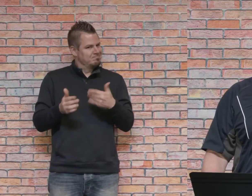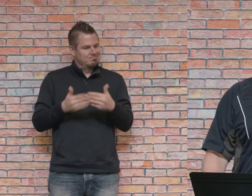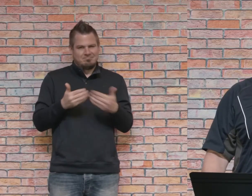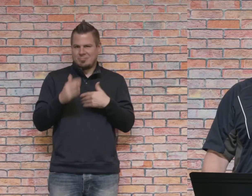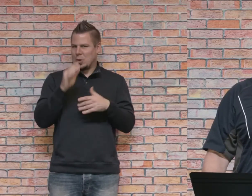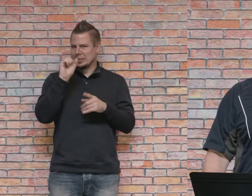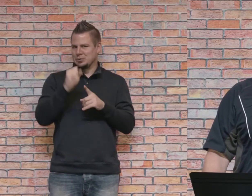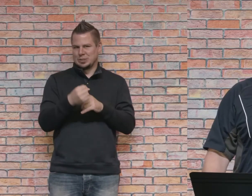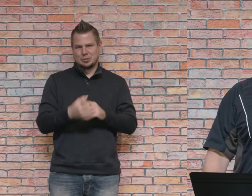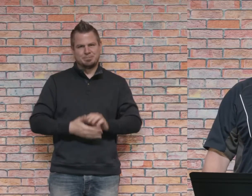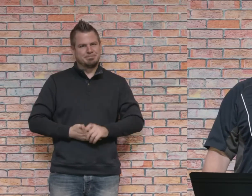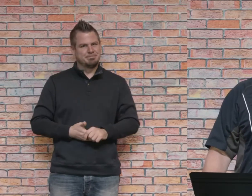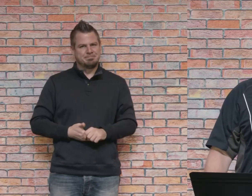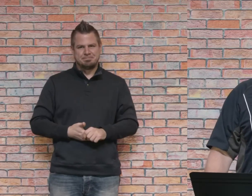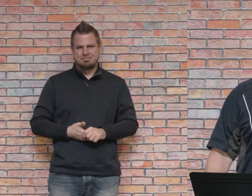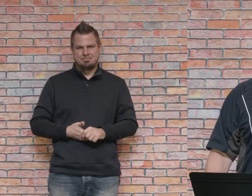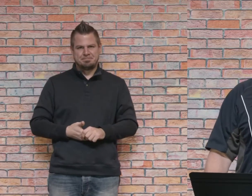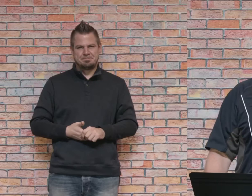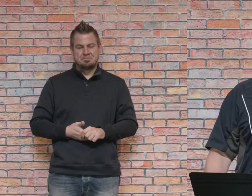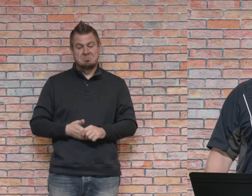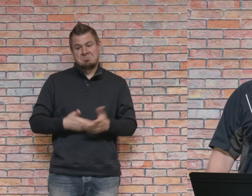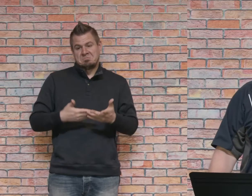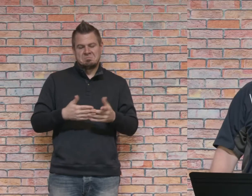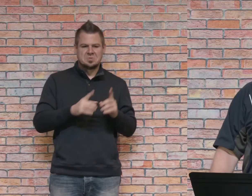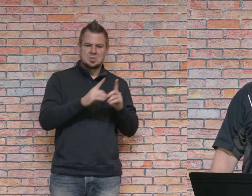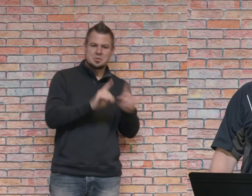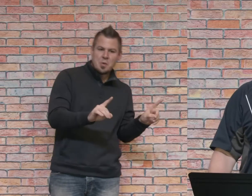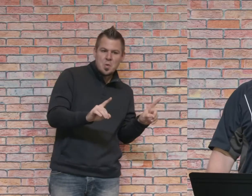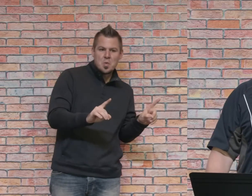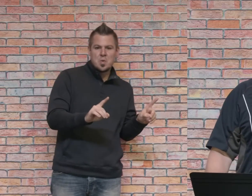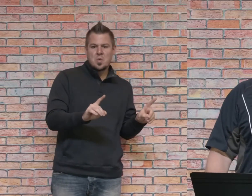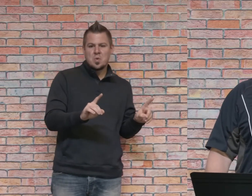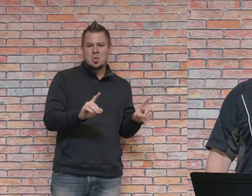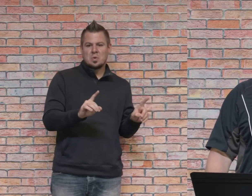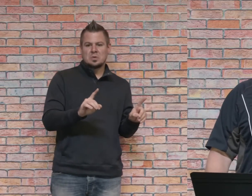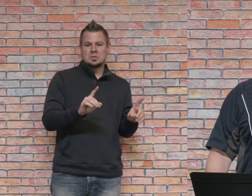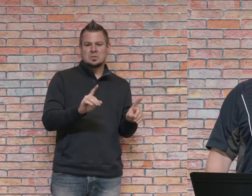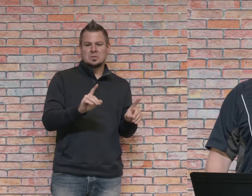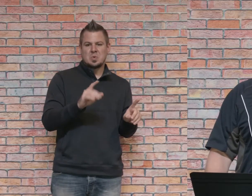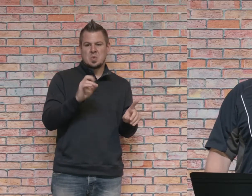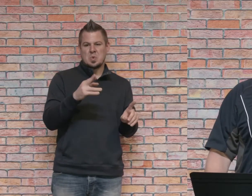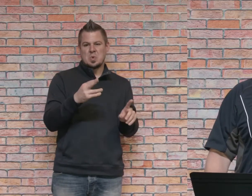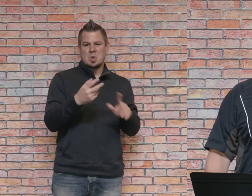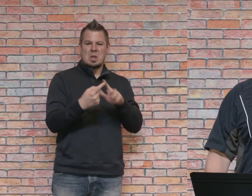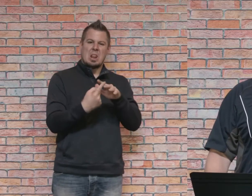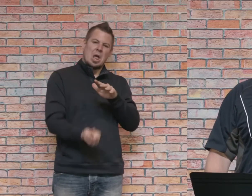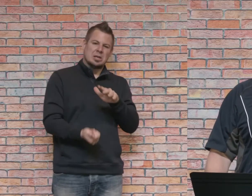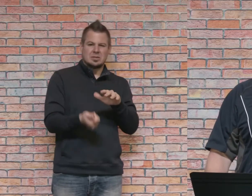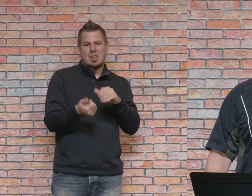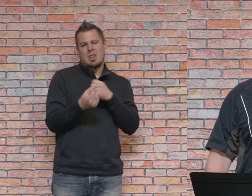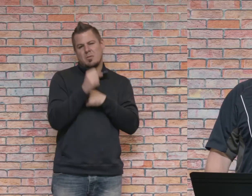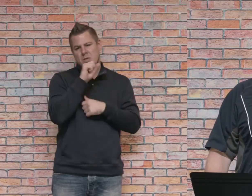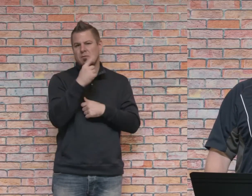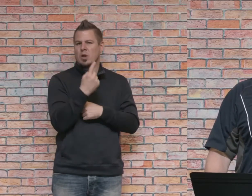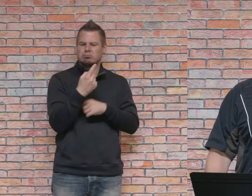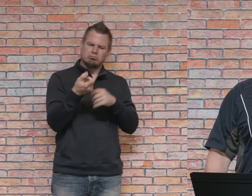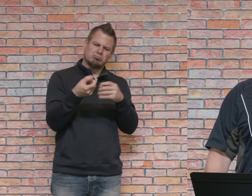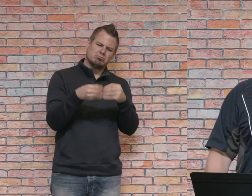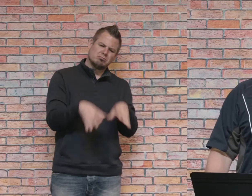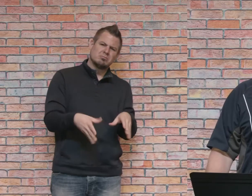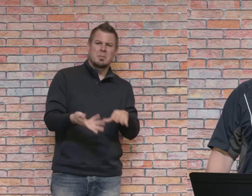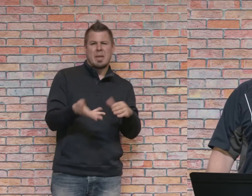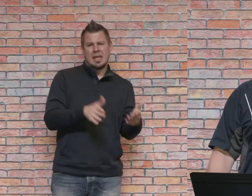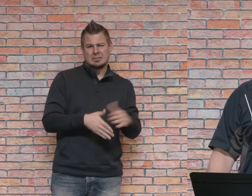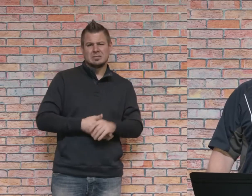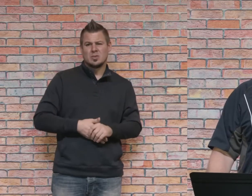through. Maybe it was divorce. Maybe it was the loss of a loved one, loss of a job. Sometimes